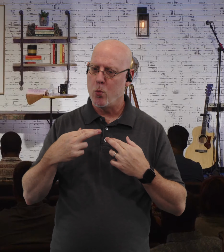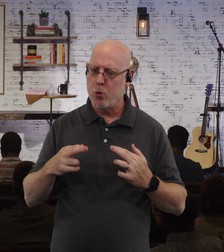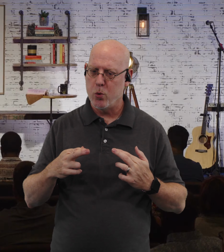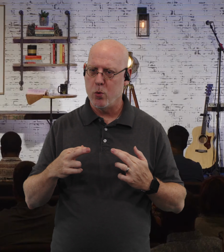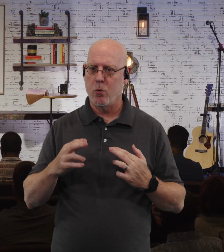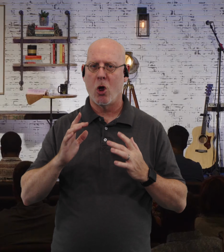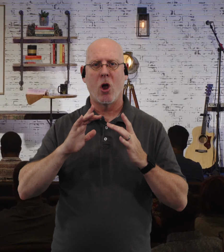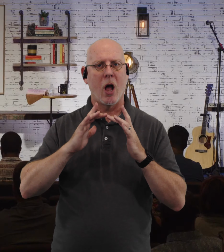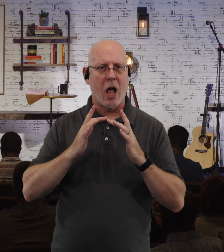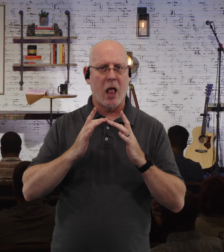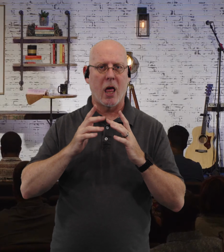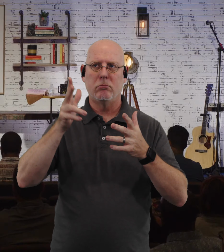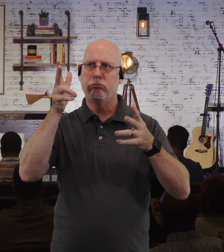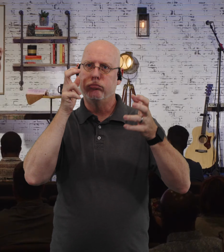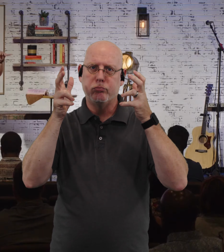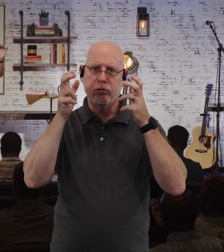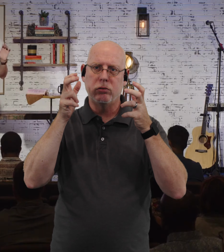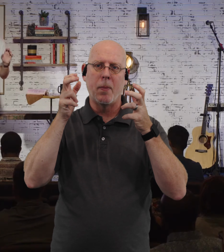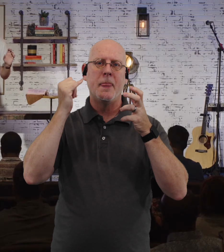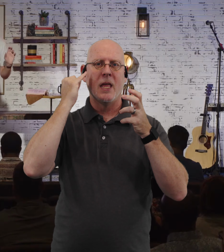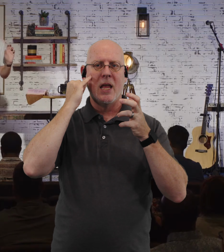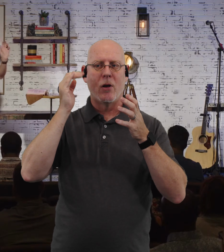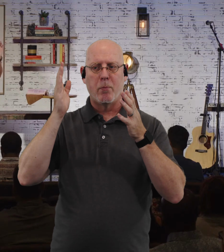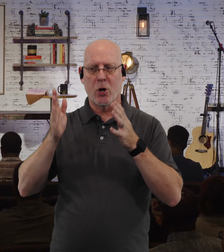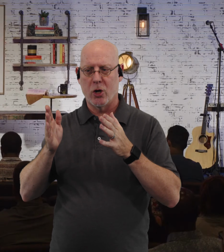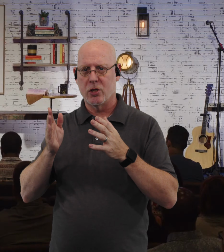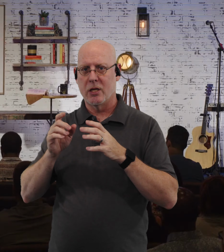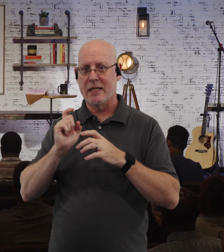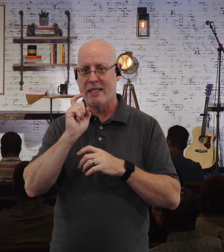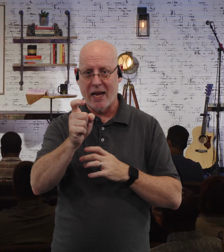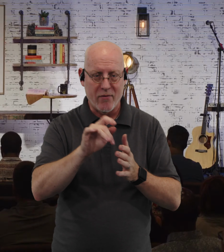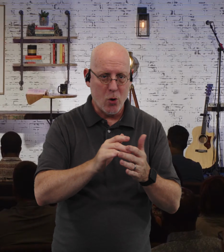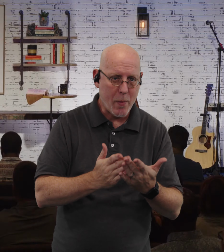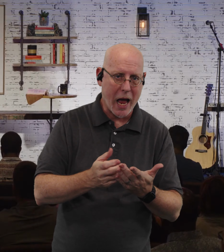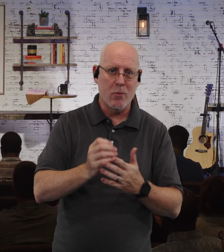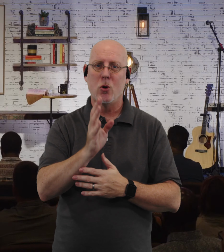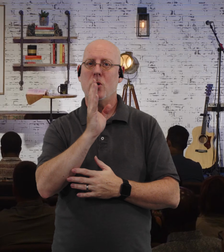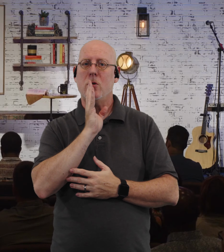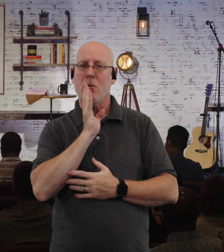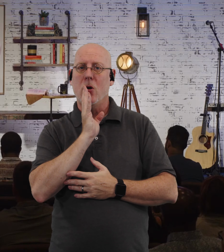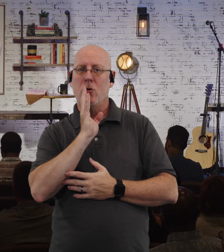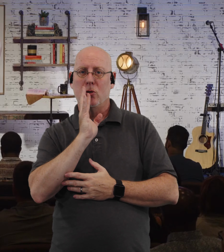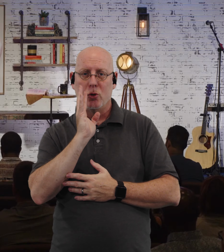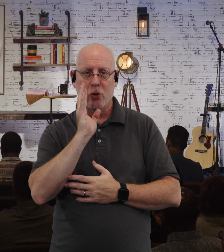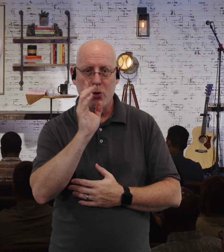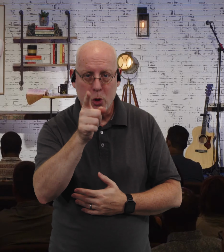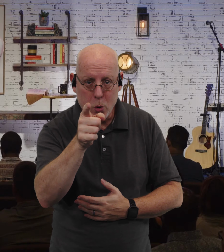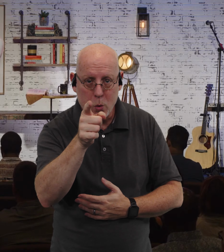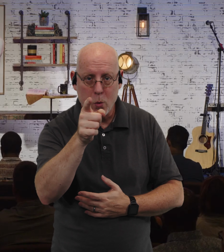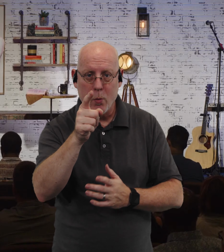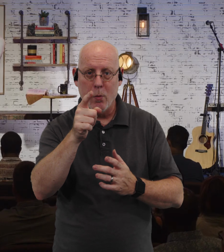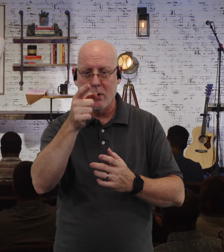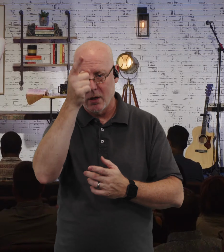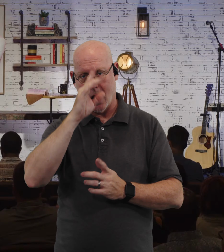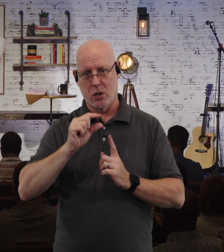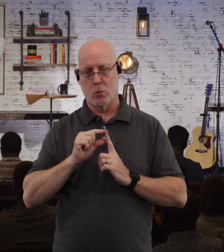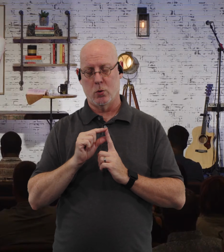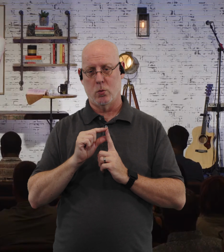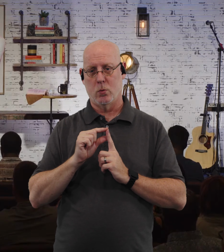room were it not for the fact that someone either placed the Bible in your hands or spoke to you the word of